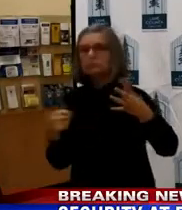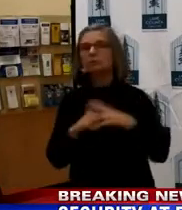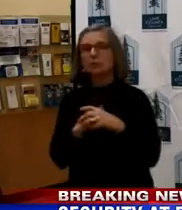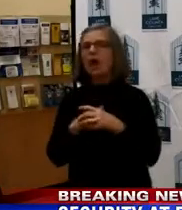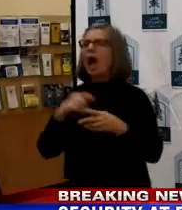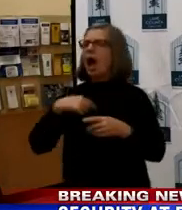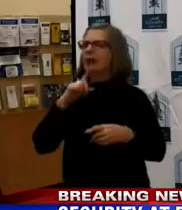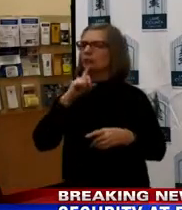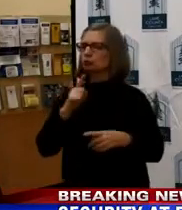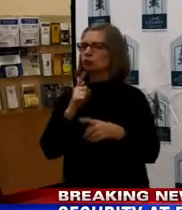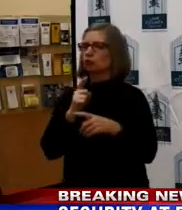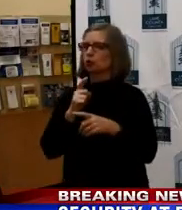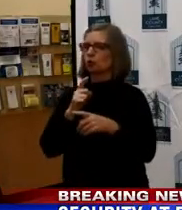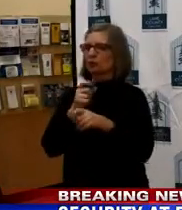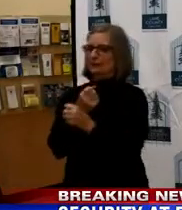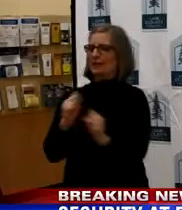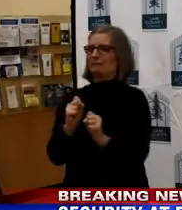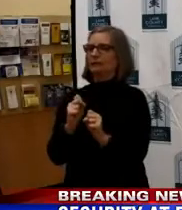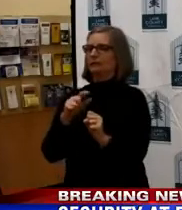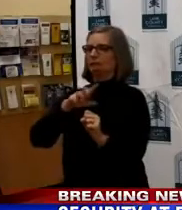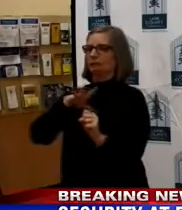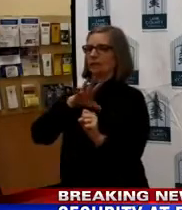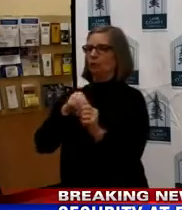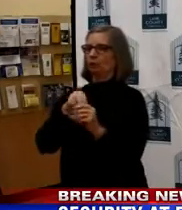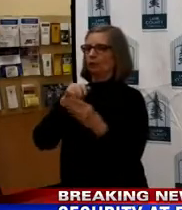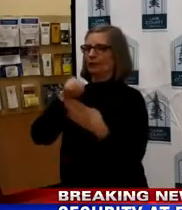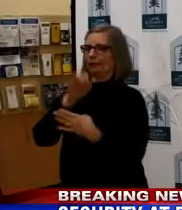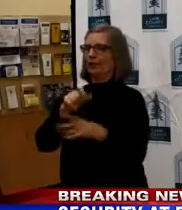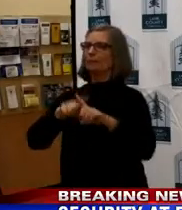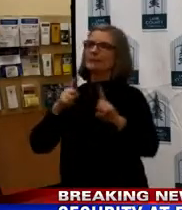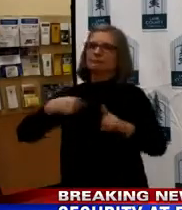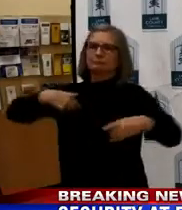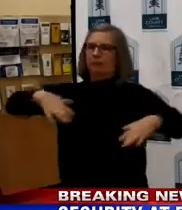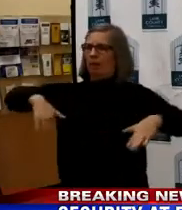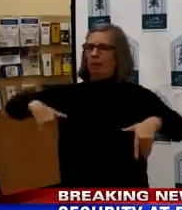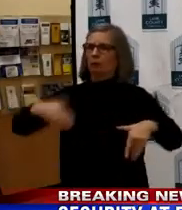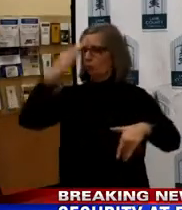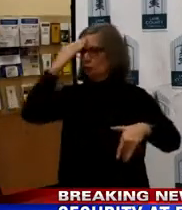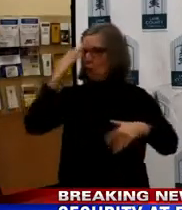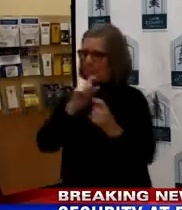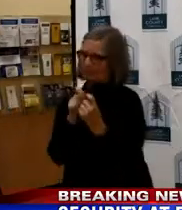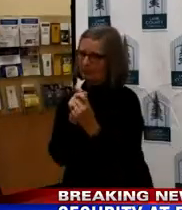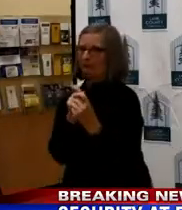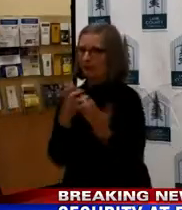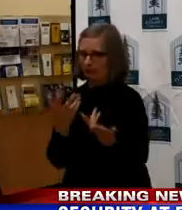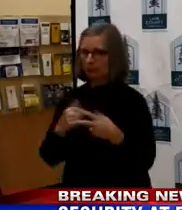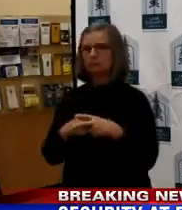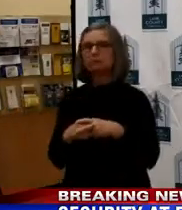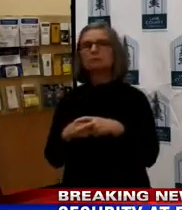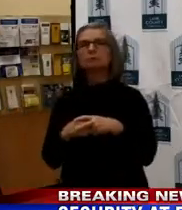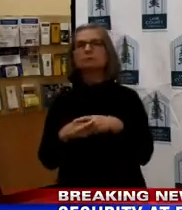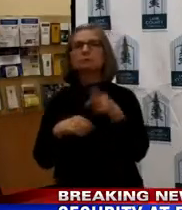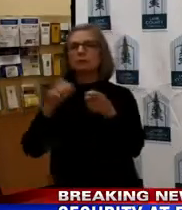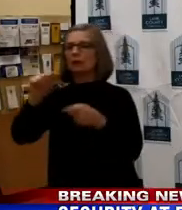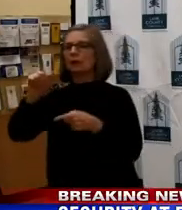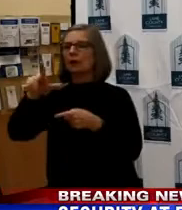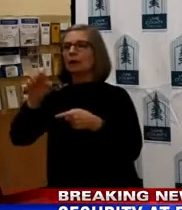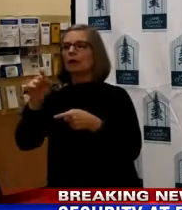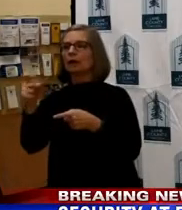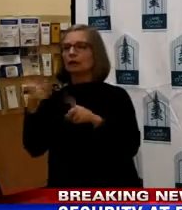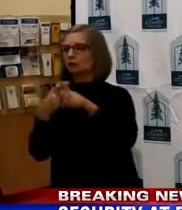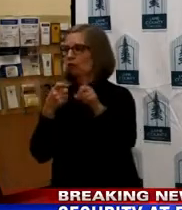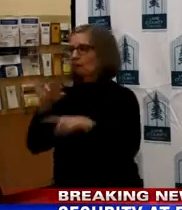get a more detailed response for you. Alex at KVAL, are there obstacles for public health to obtain